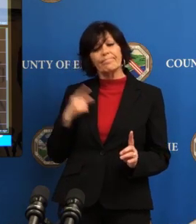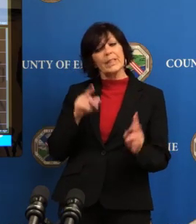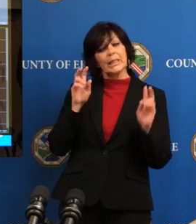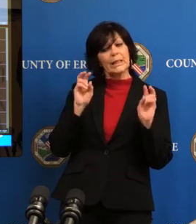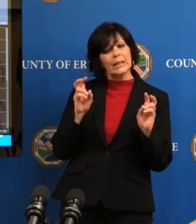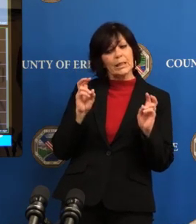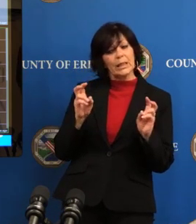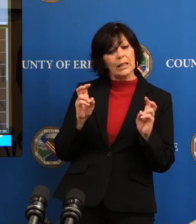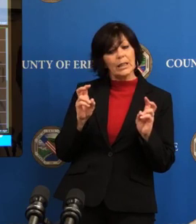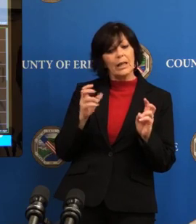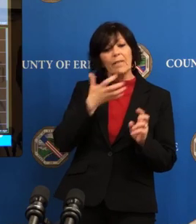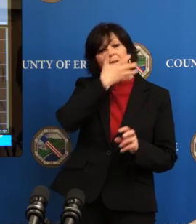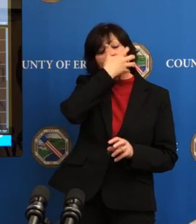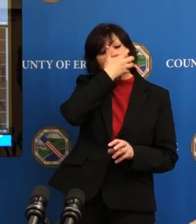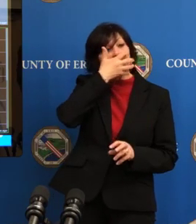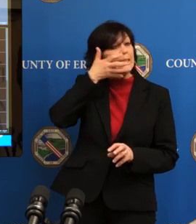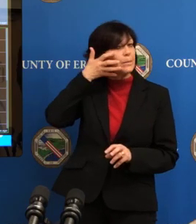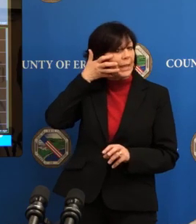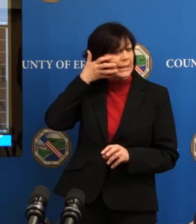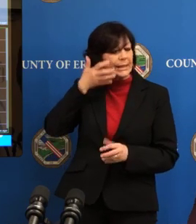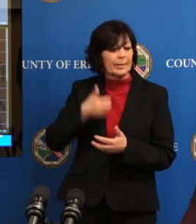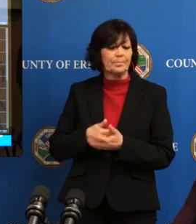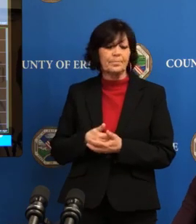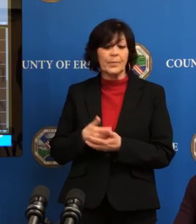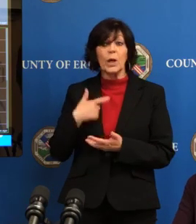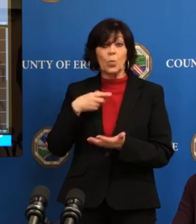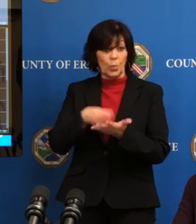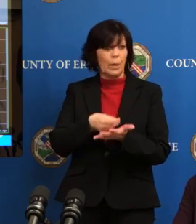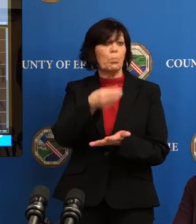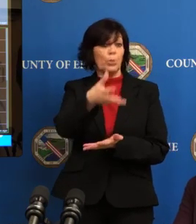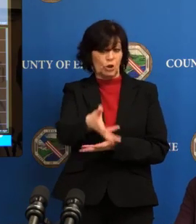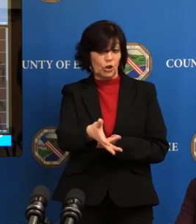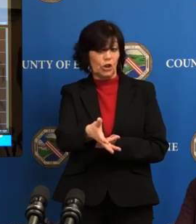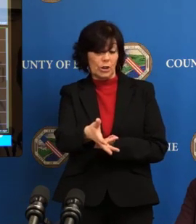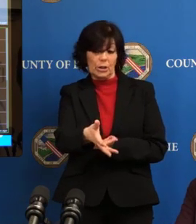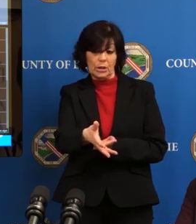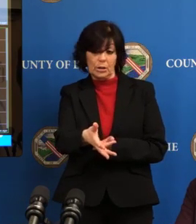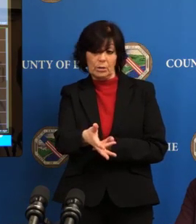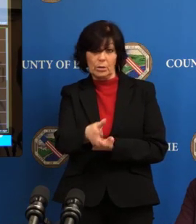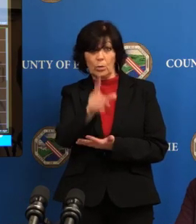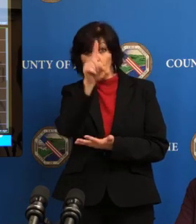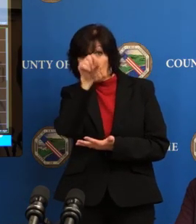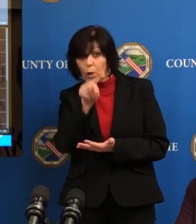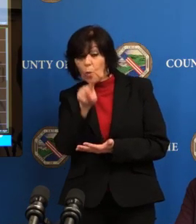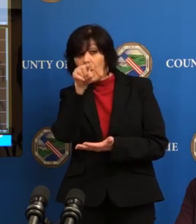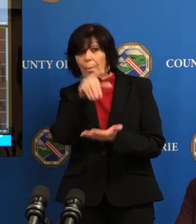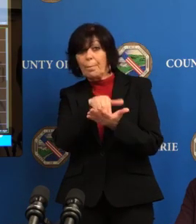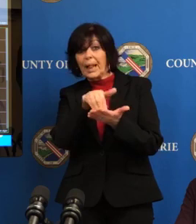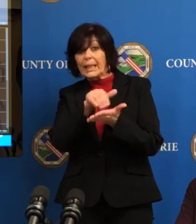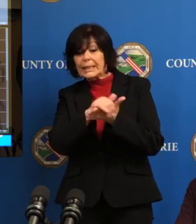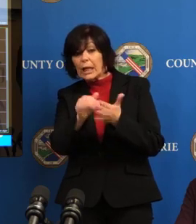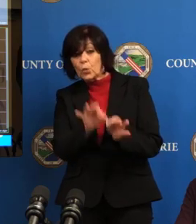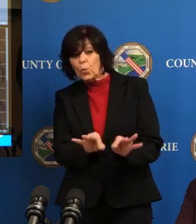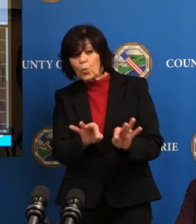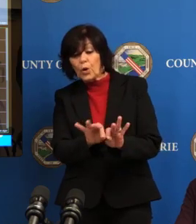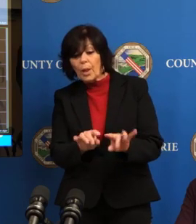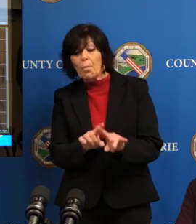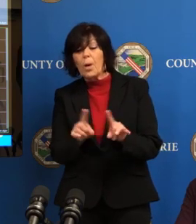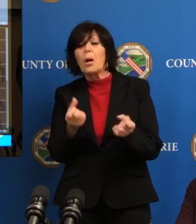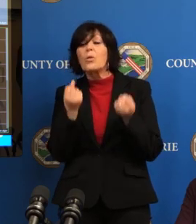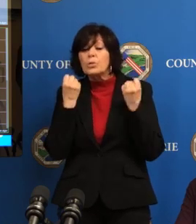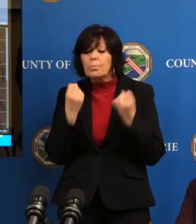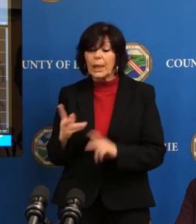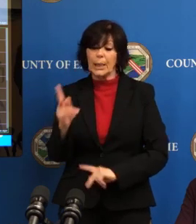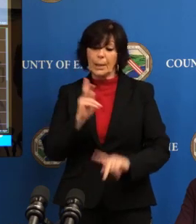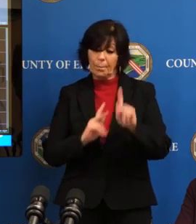of face masks and the fact that we purchased 1.1 million worth, but there are many people